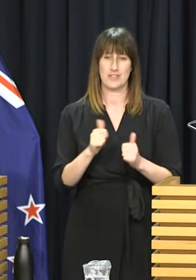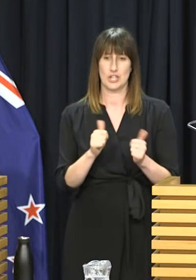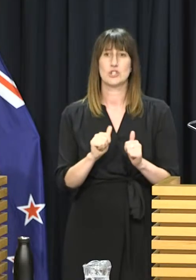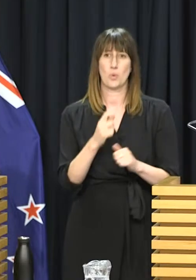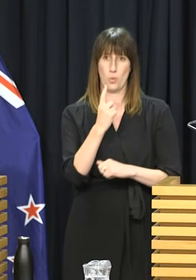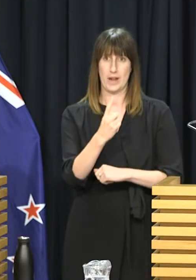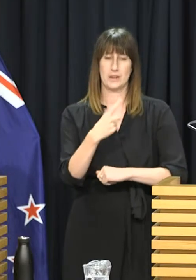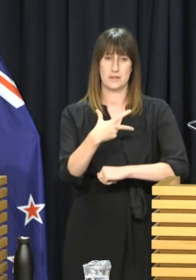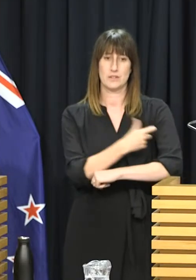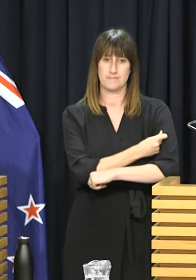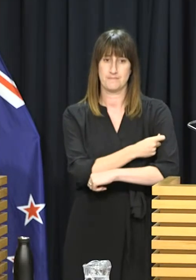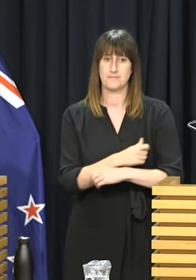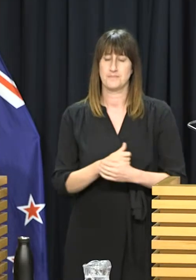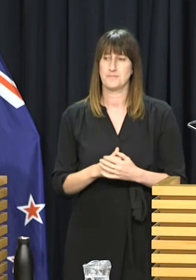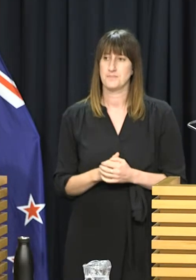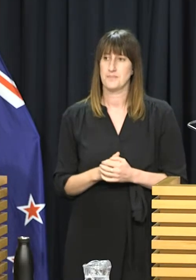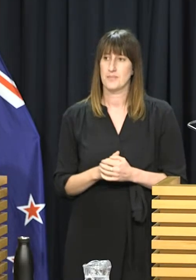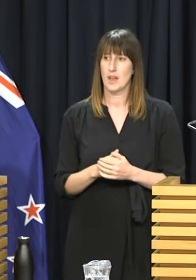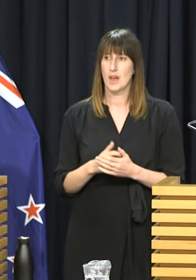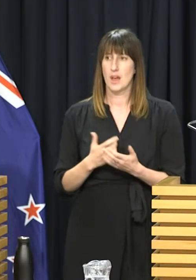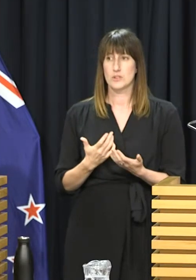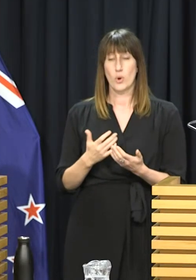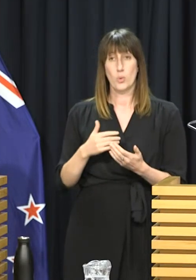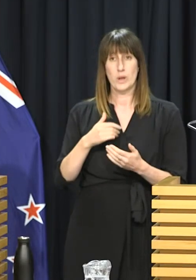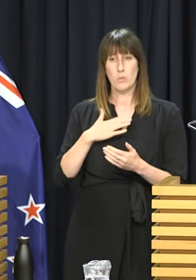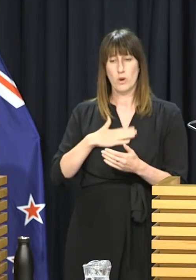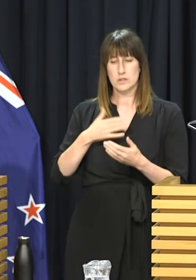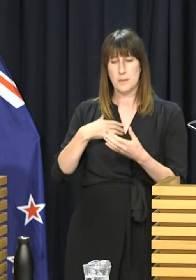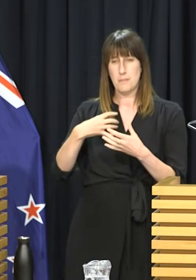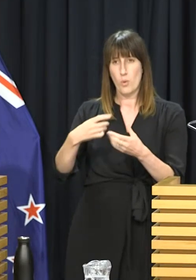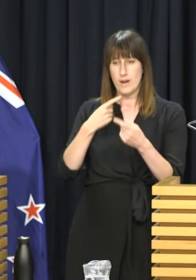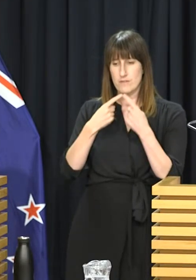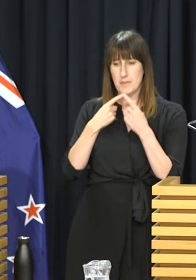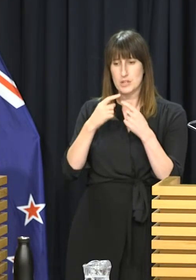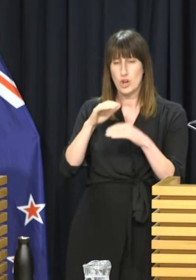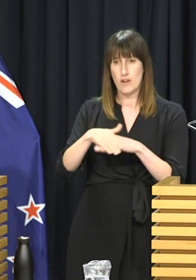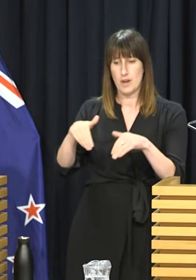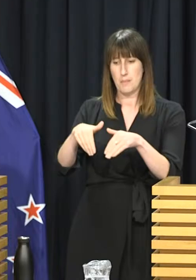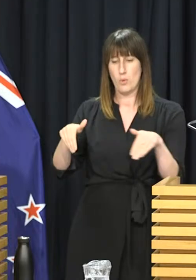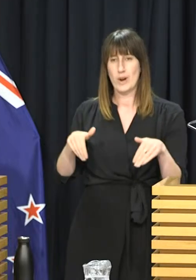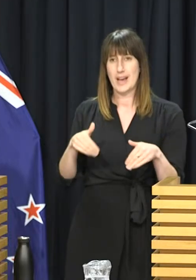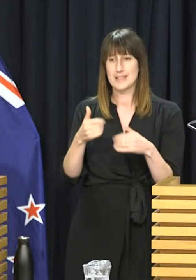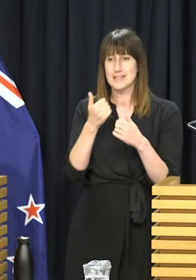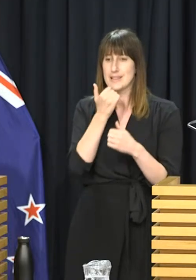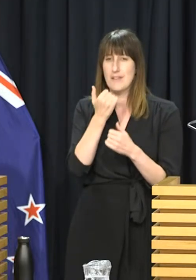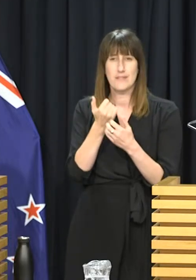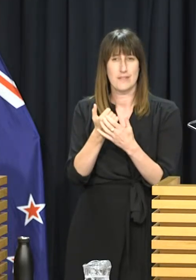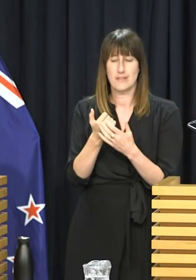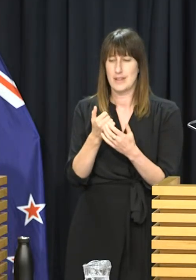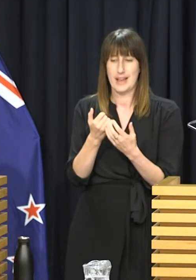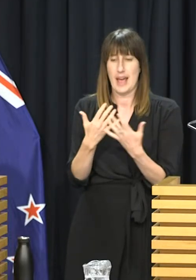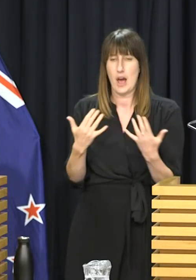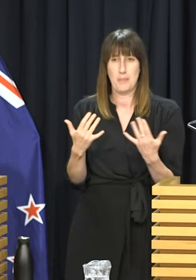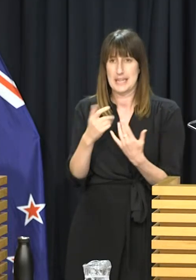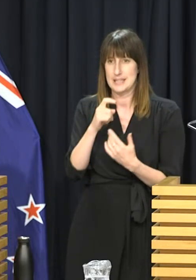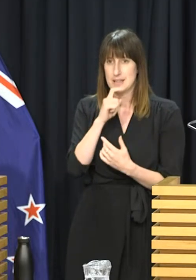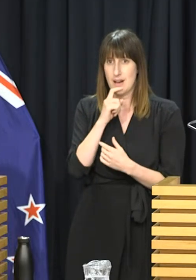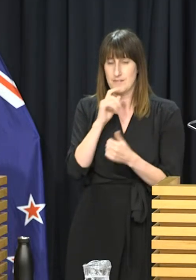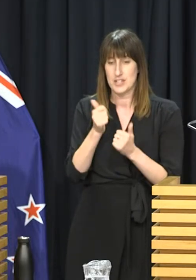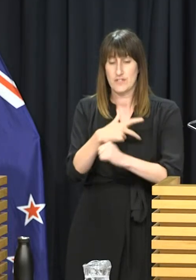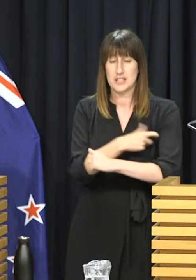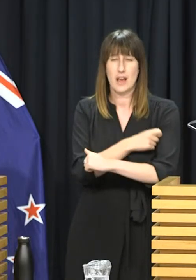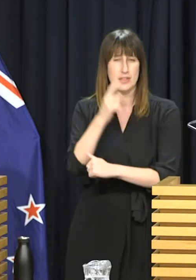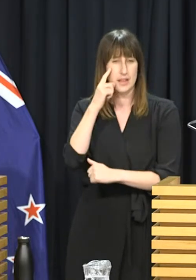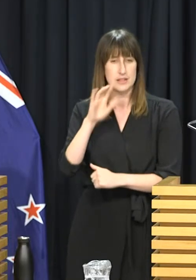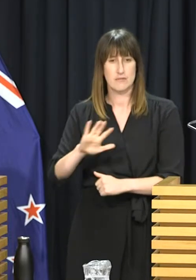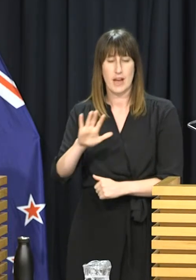working on a more granular update around our border workforce. We know that it's above 90%. The feedback I've had that we have had from the